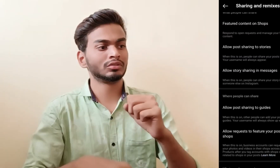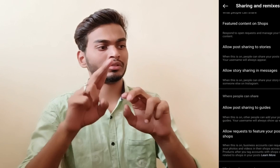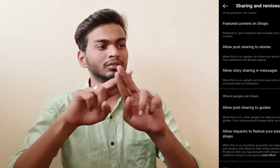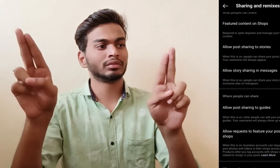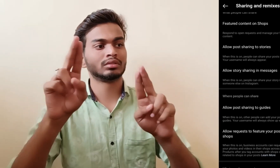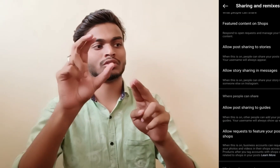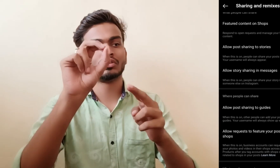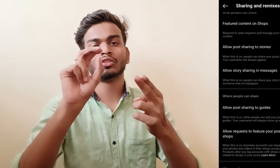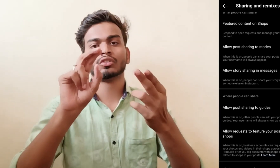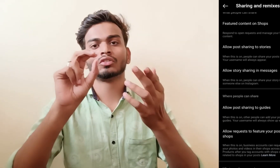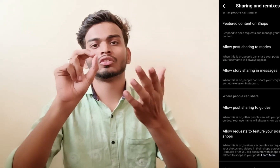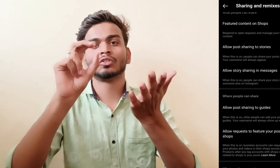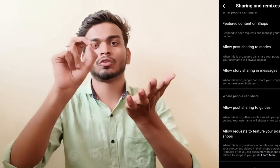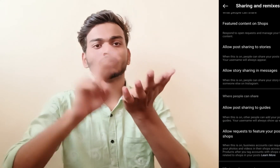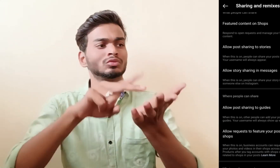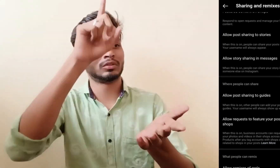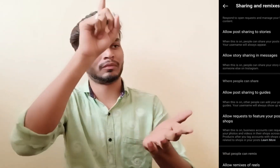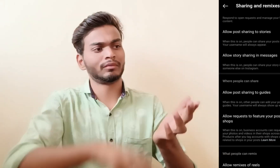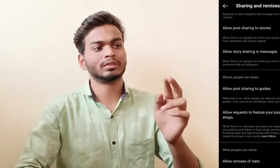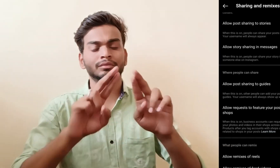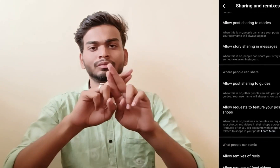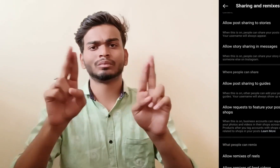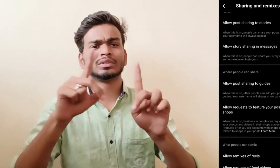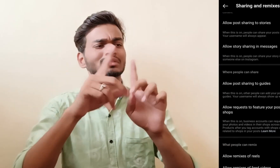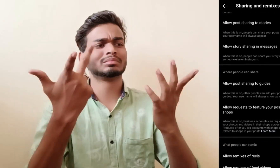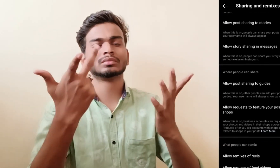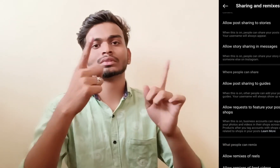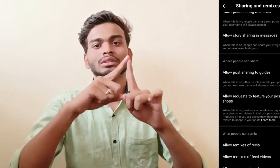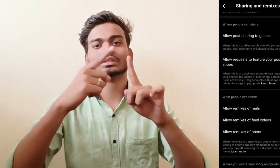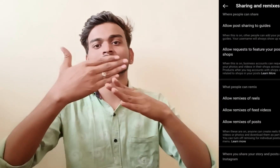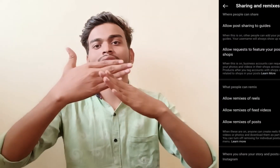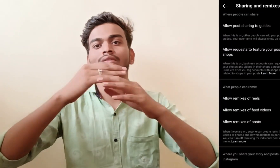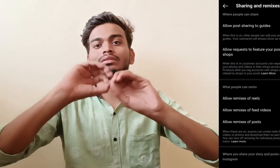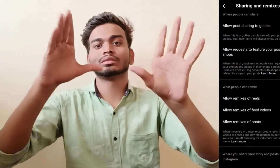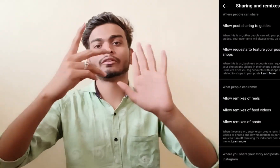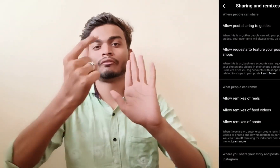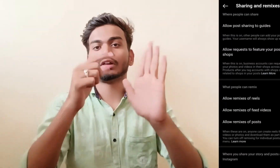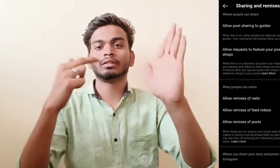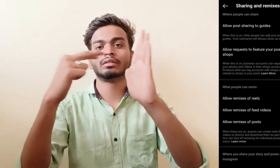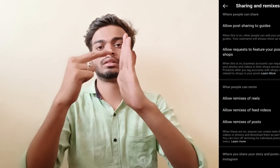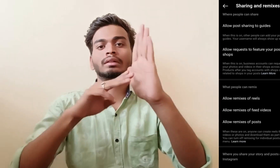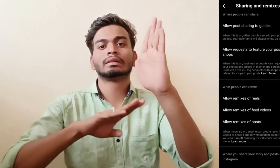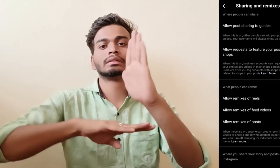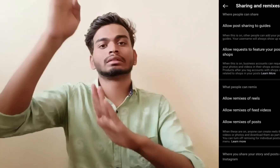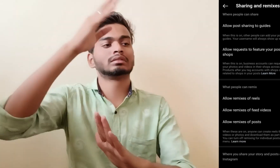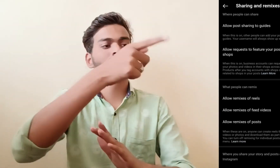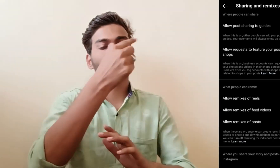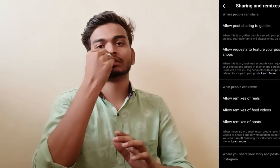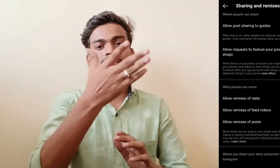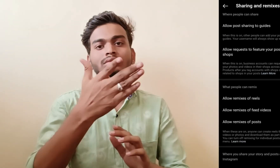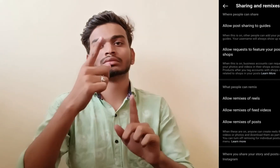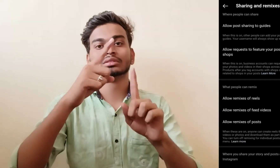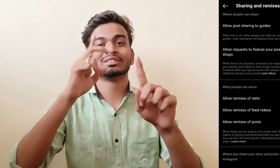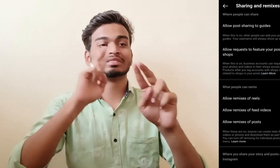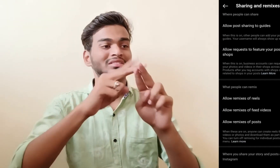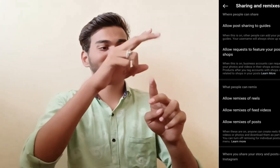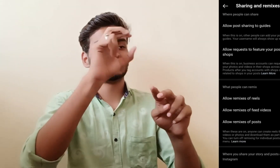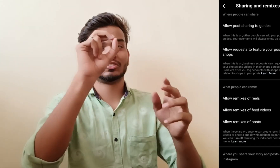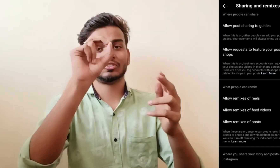it's on after view high and if your Instagram it's